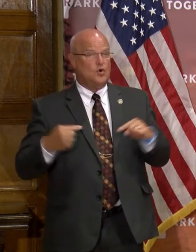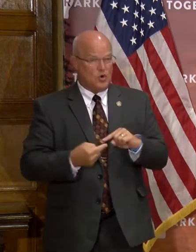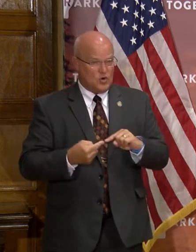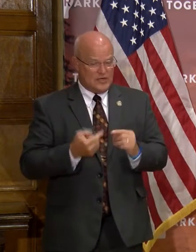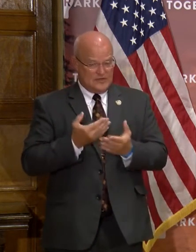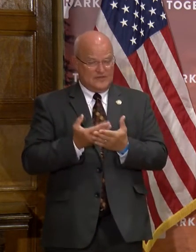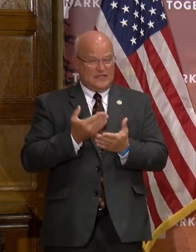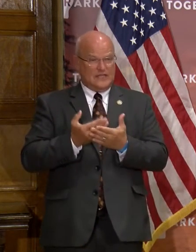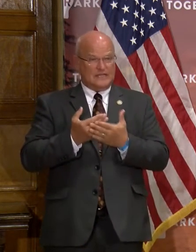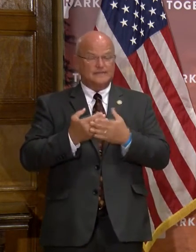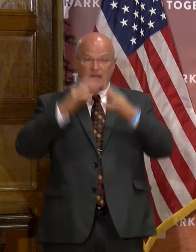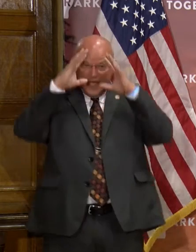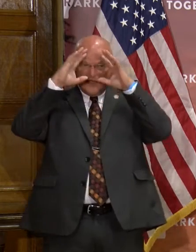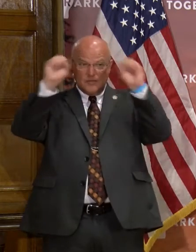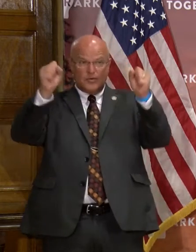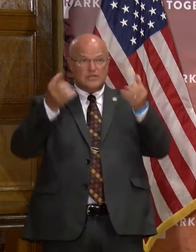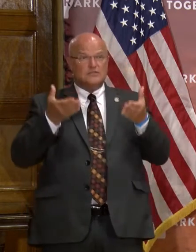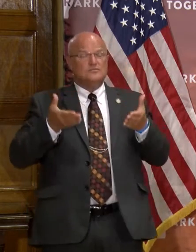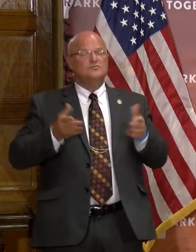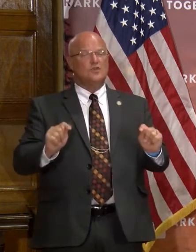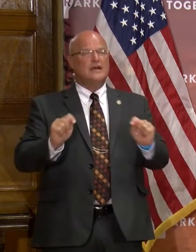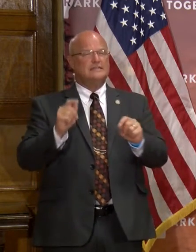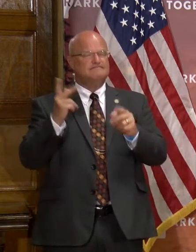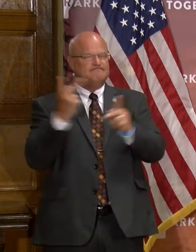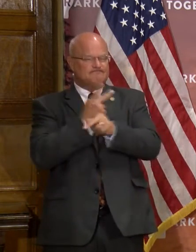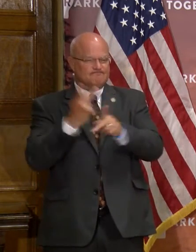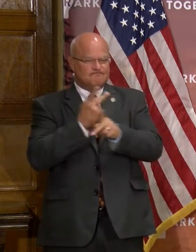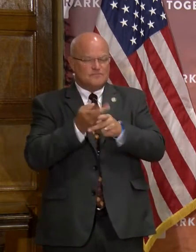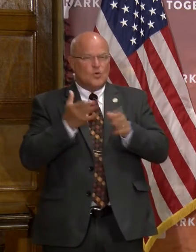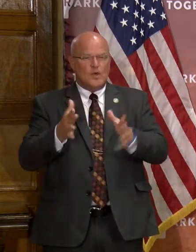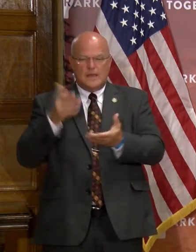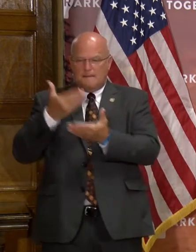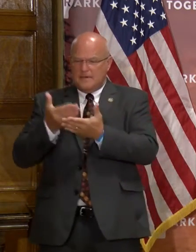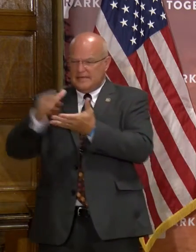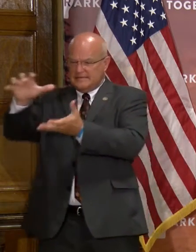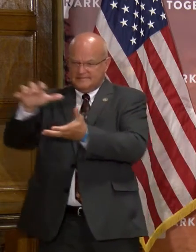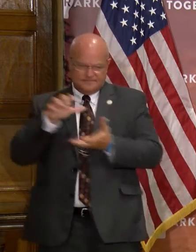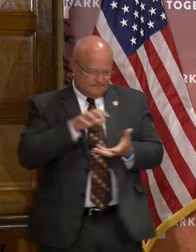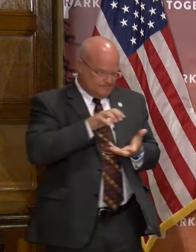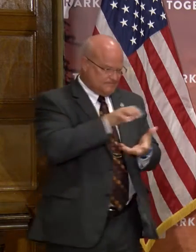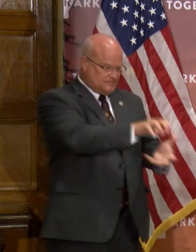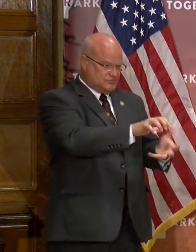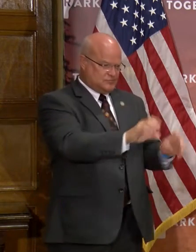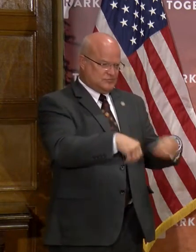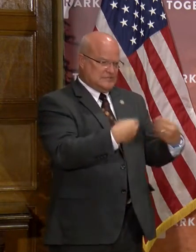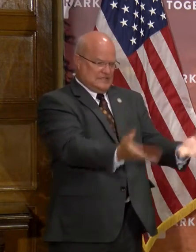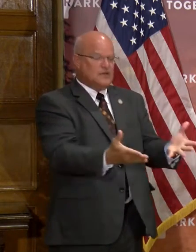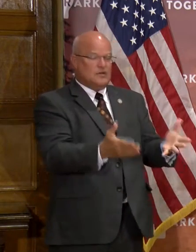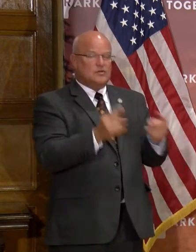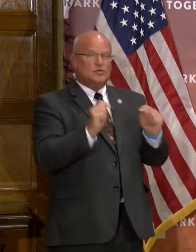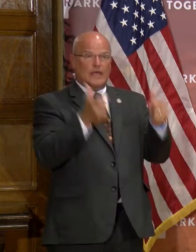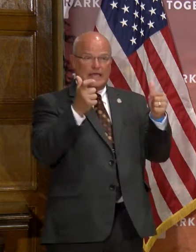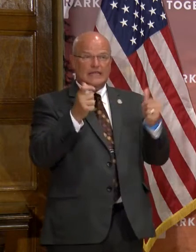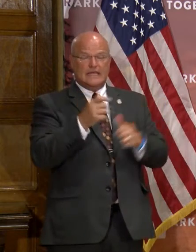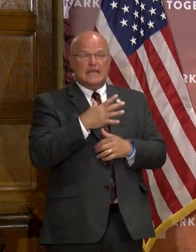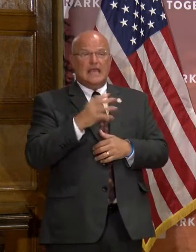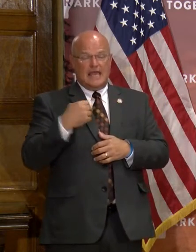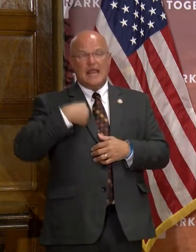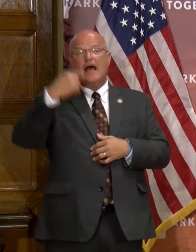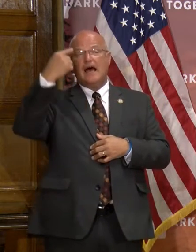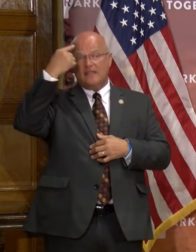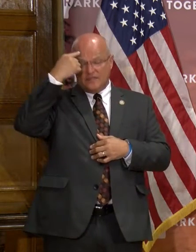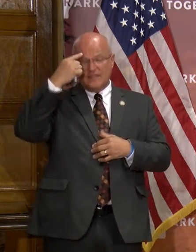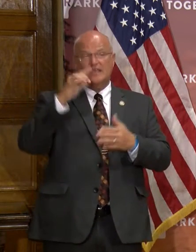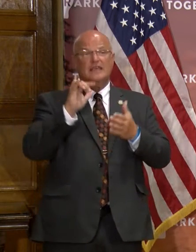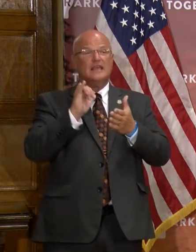the President clearly is just trying to figure out a way to get relief to them quickly, and I think